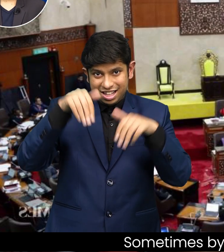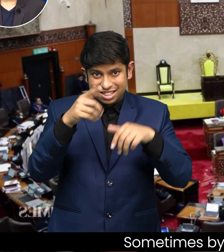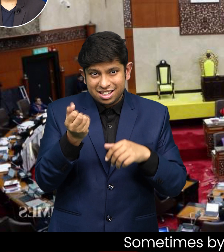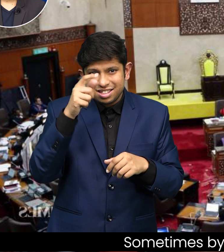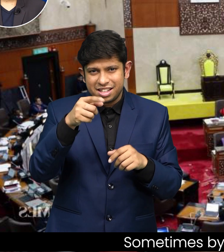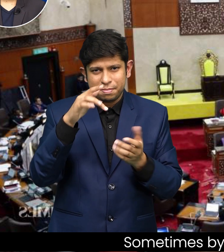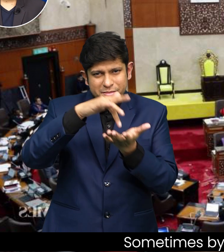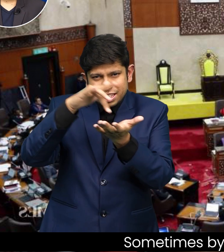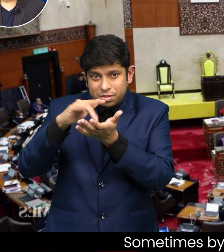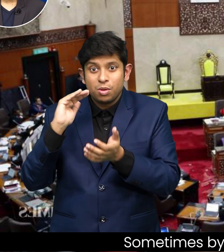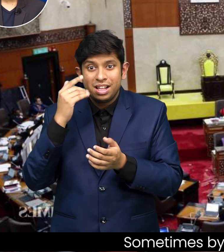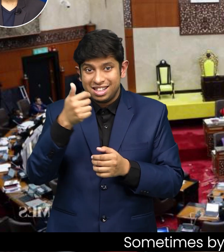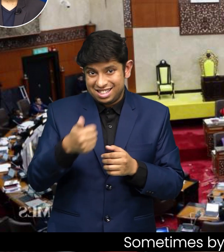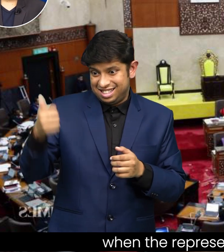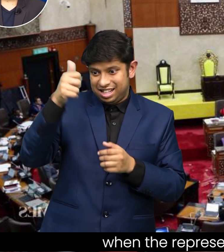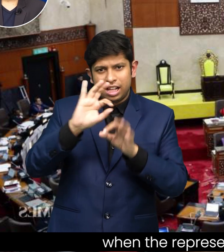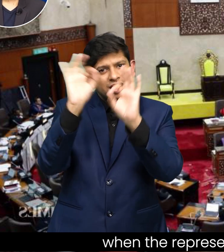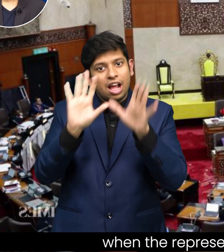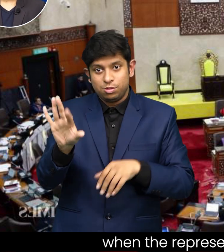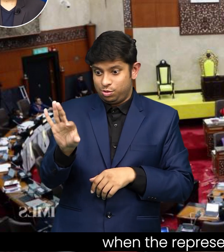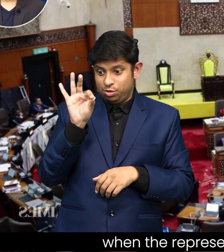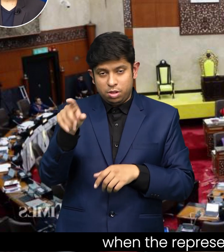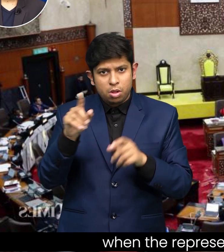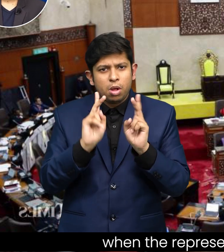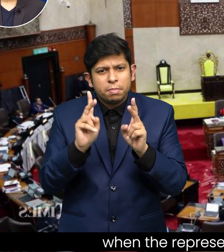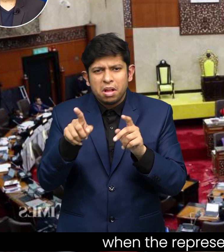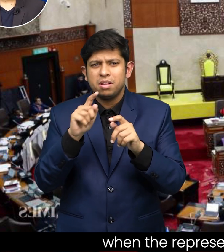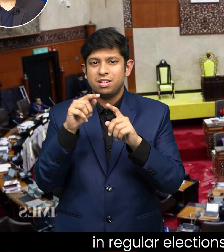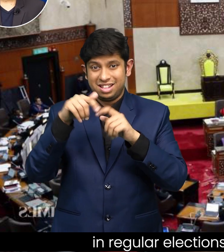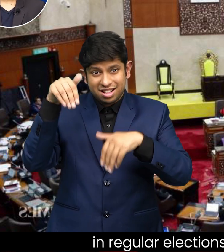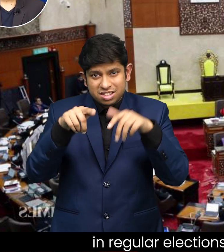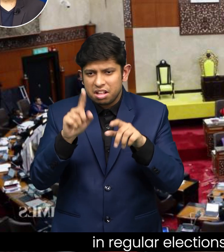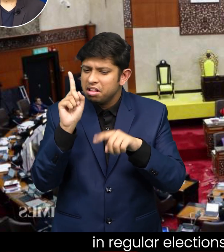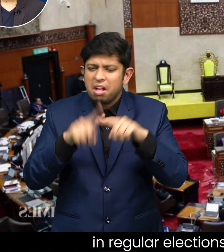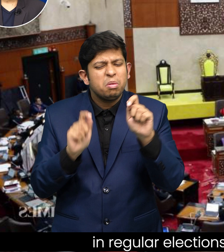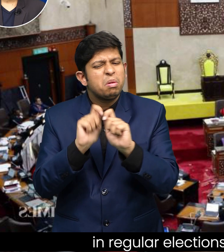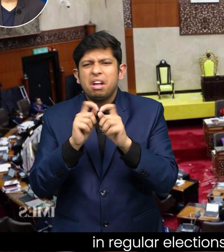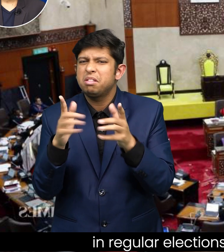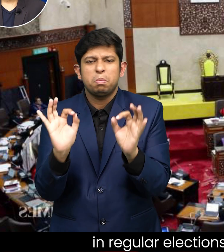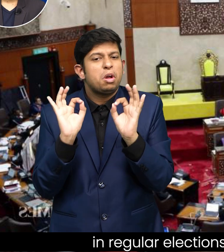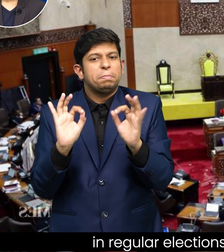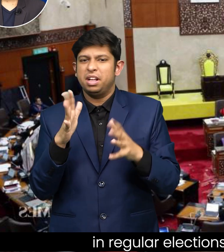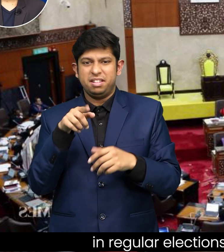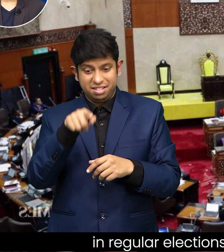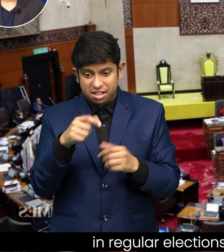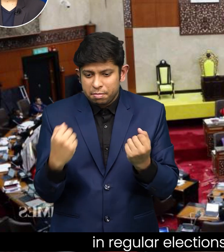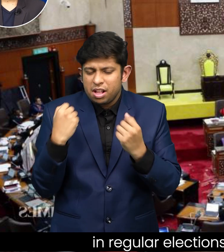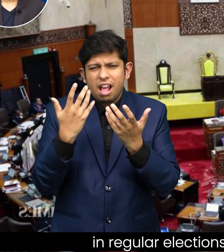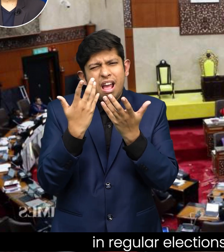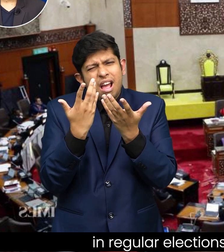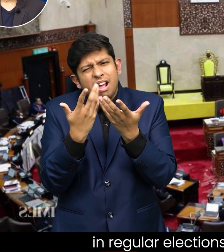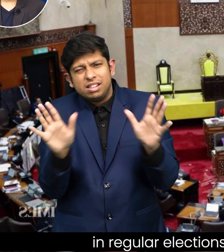Sometimes by-election takes place when the representatives already chosen in regular elections cannot